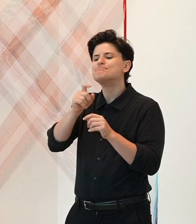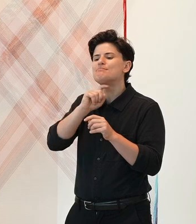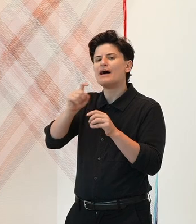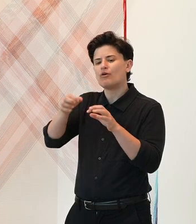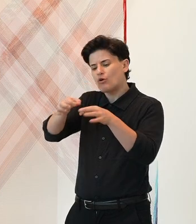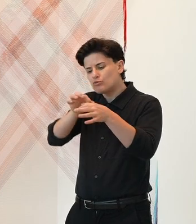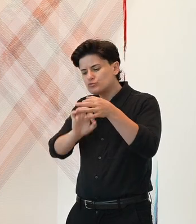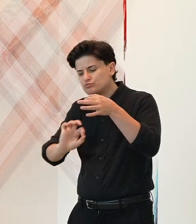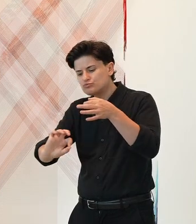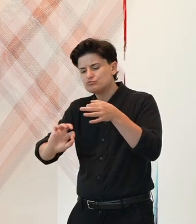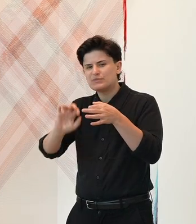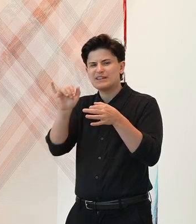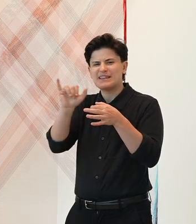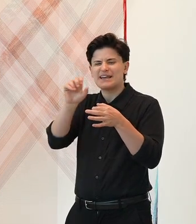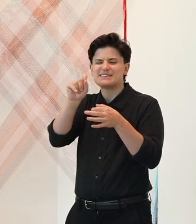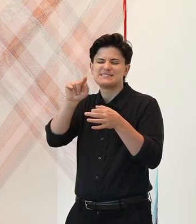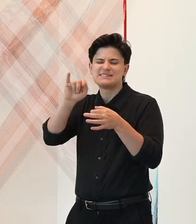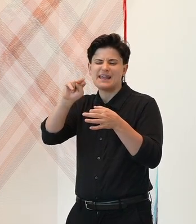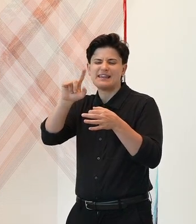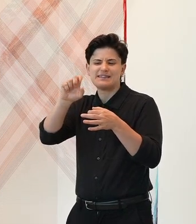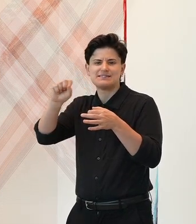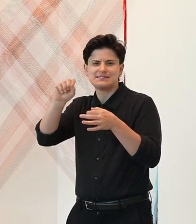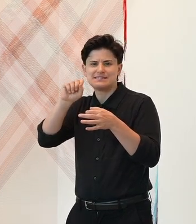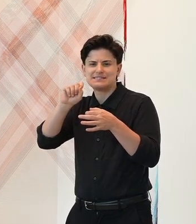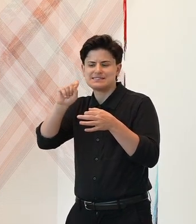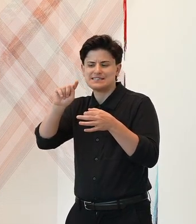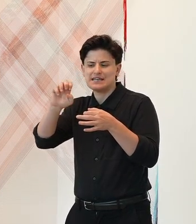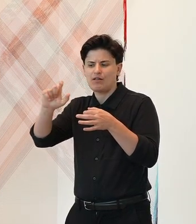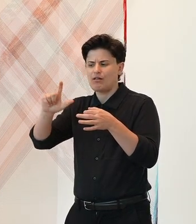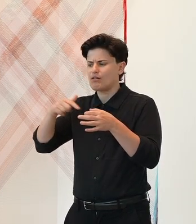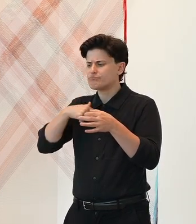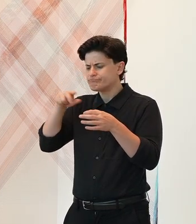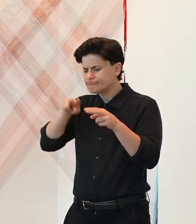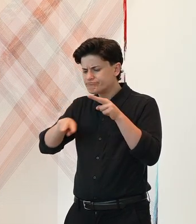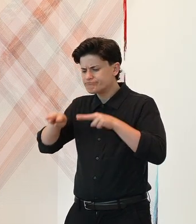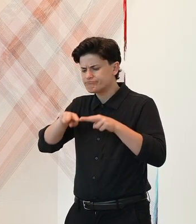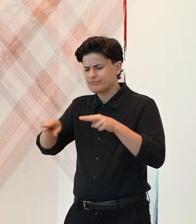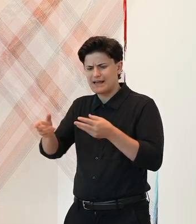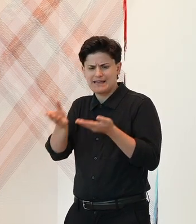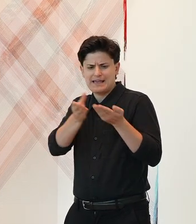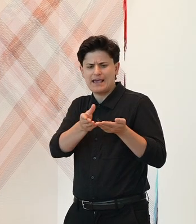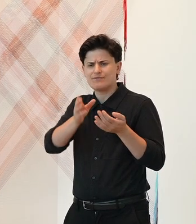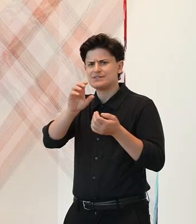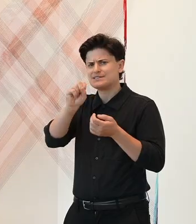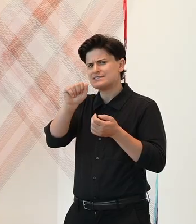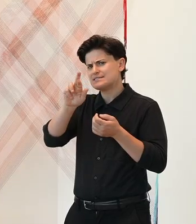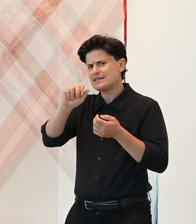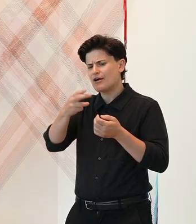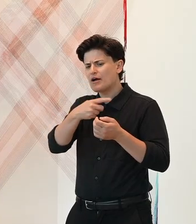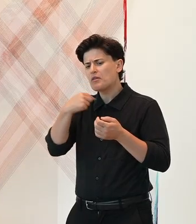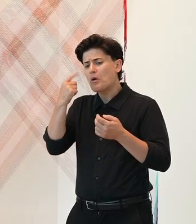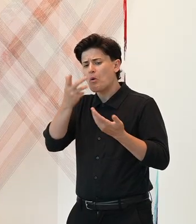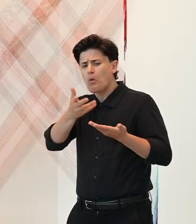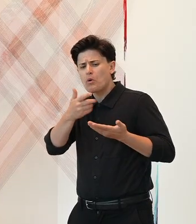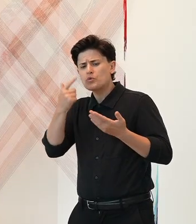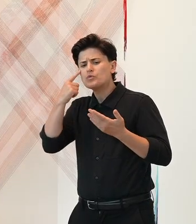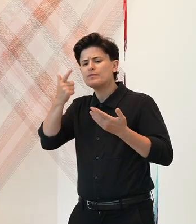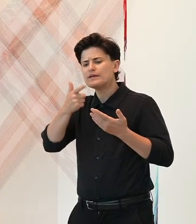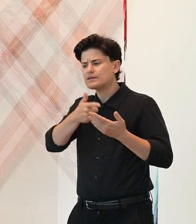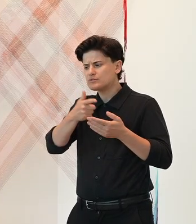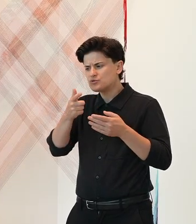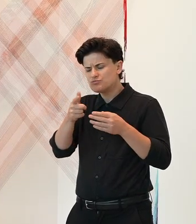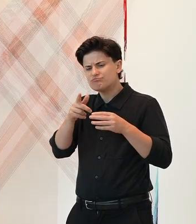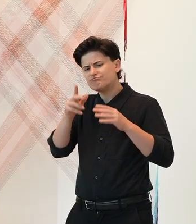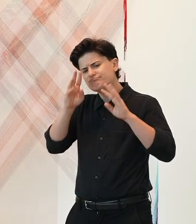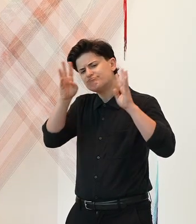And we looked at it and thought, I just gave it to her and said, well, put some stuff in that. See, take